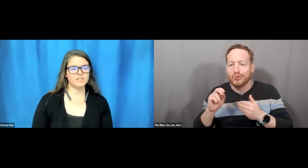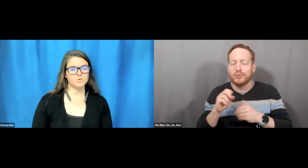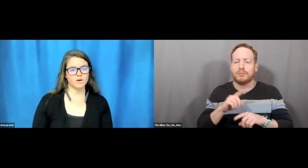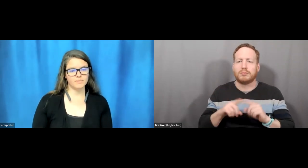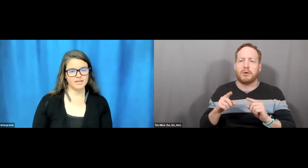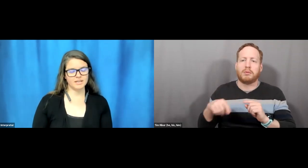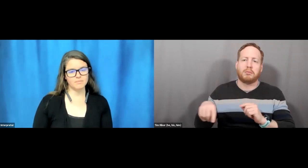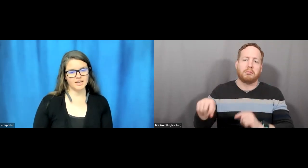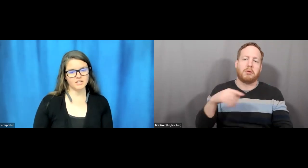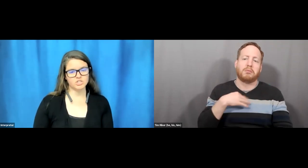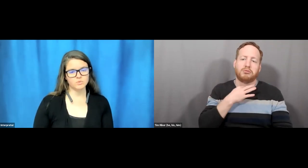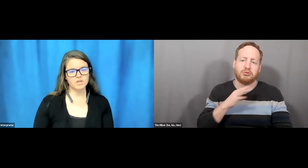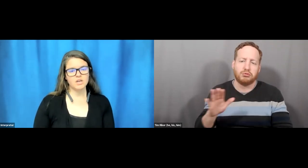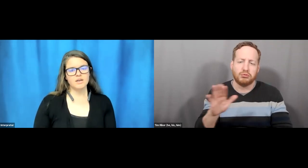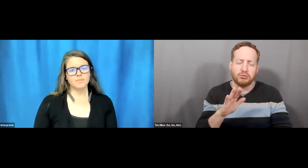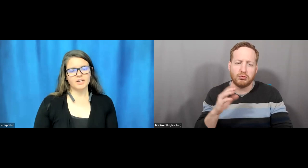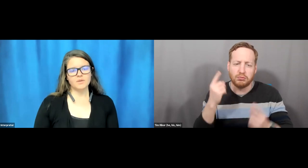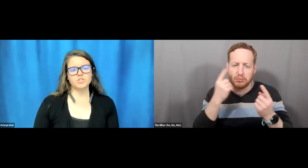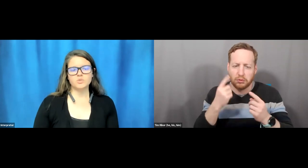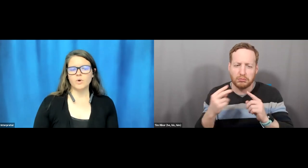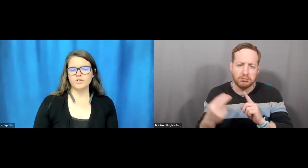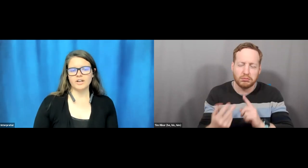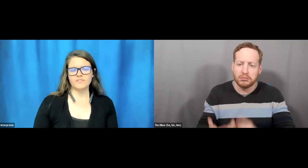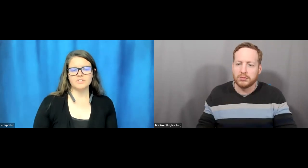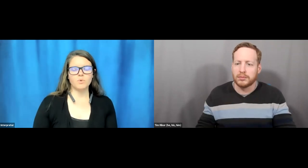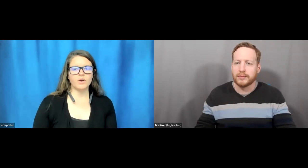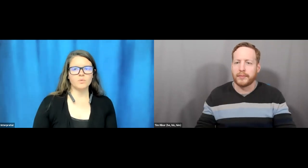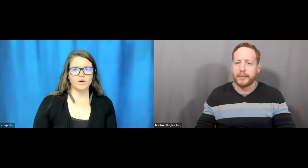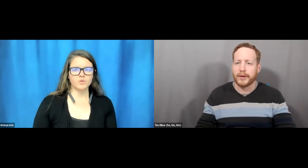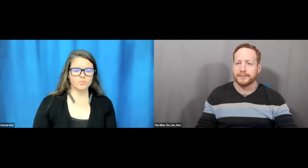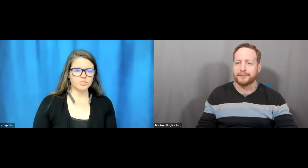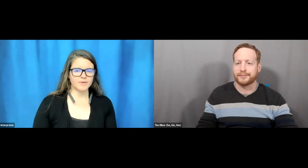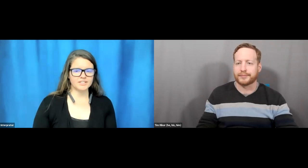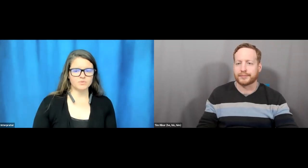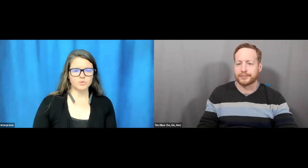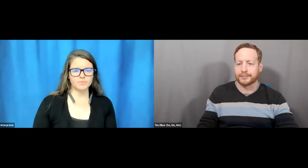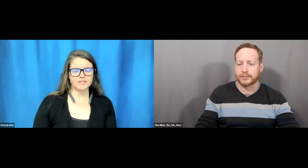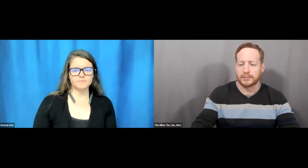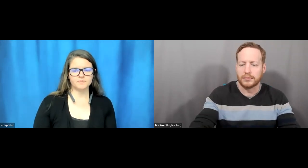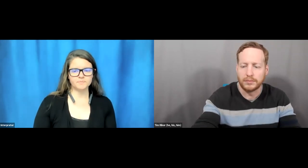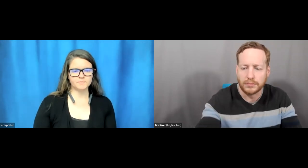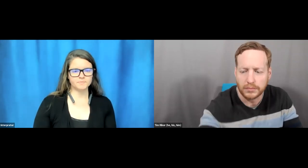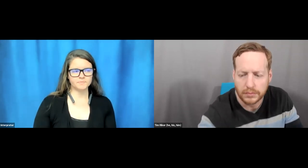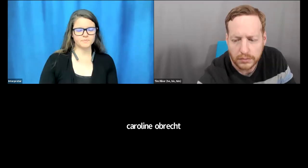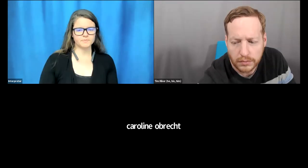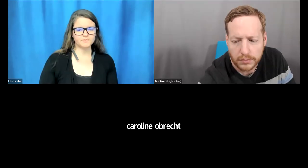into our meeting in May and June, but I was just wondering at this point what your perspective would be.